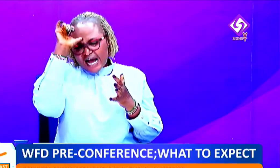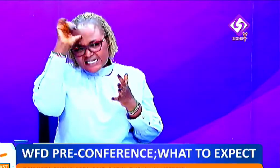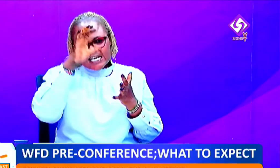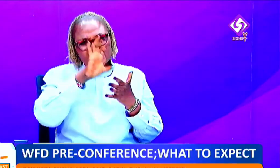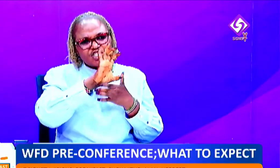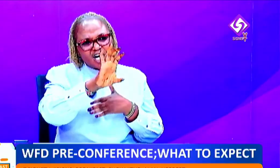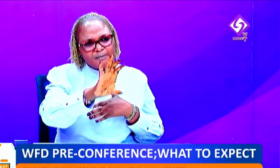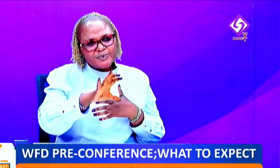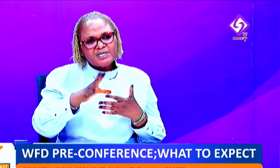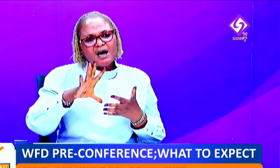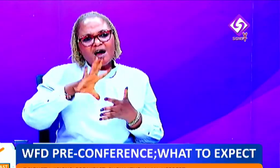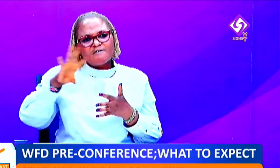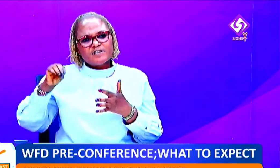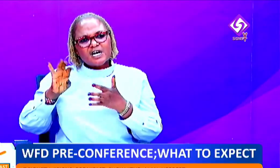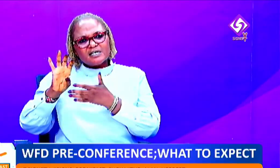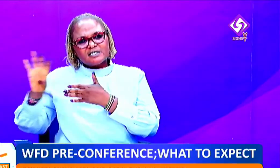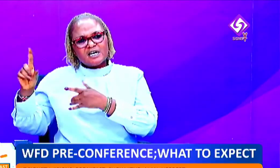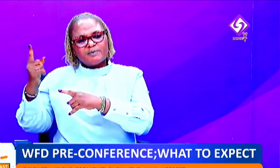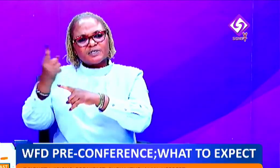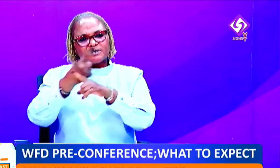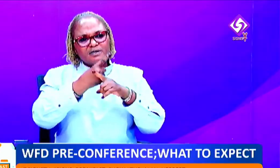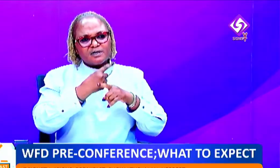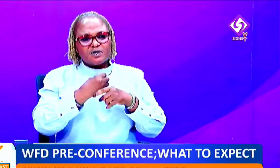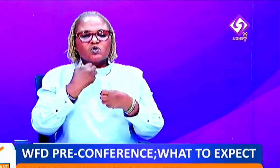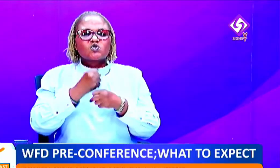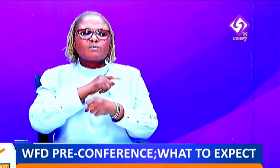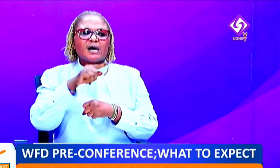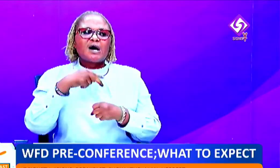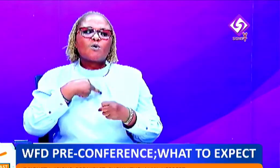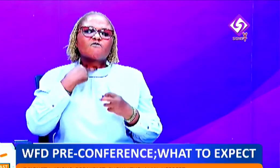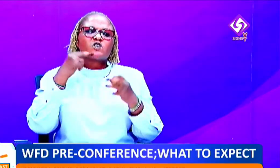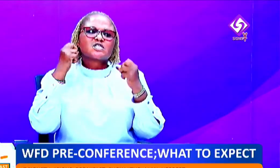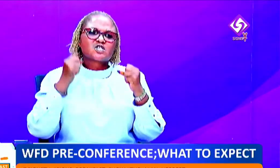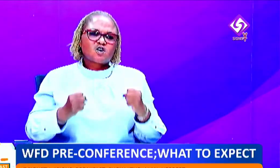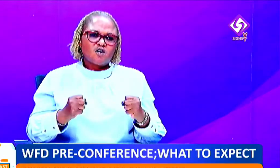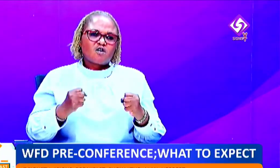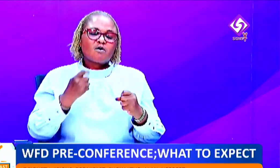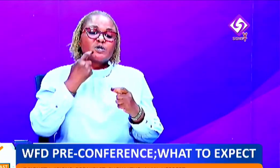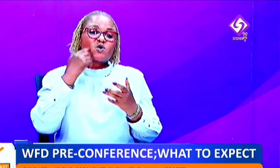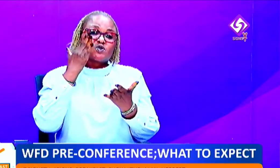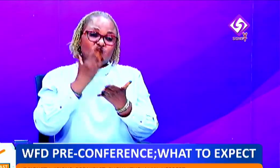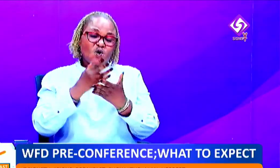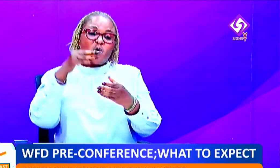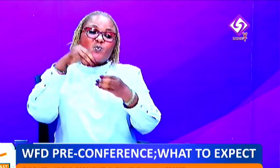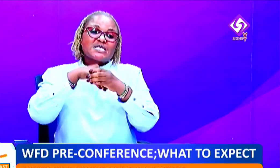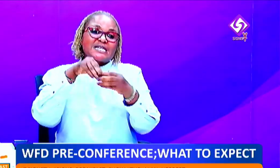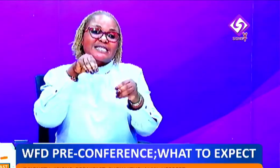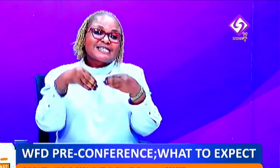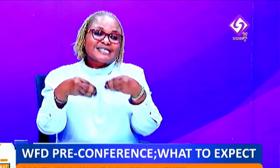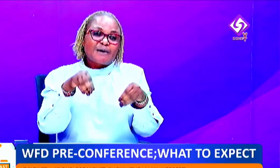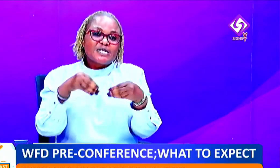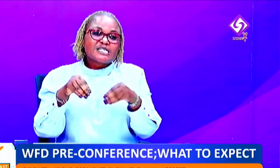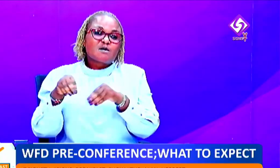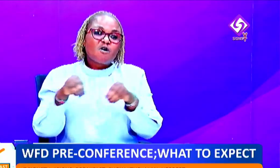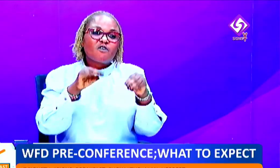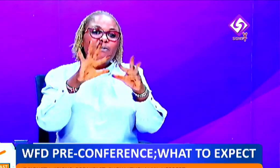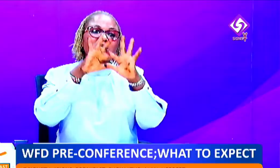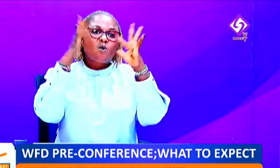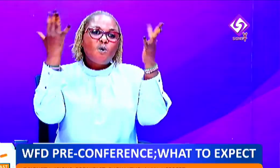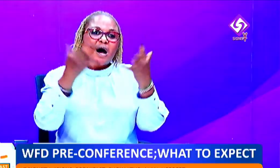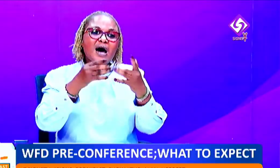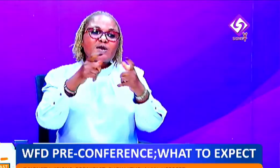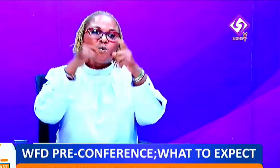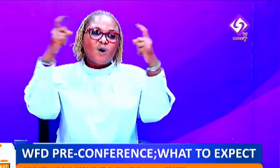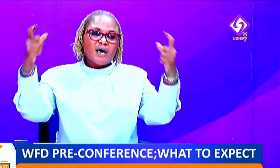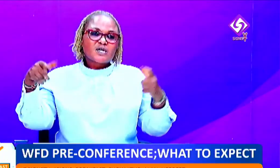You know, in the different countries, for example, how can we have chapters, maybe an Asian chapter, an African chapter, to strengthen the voices